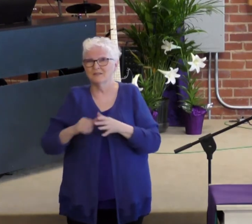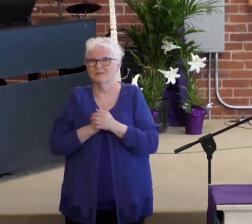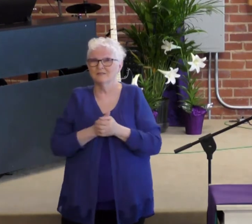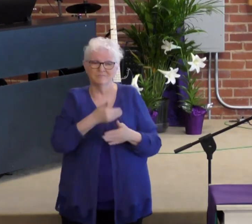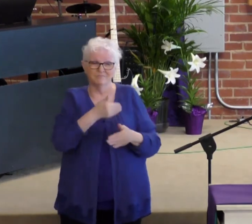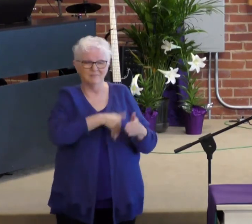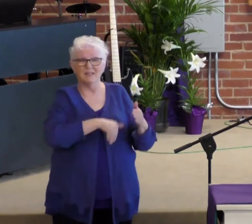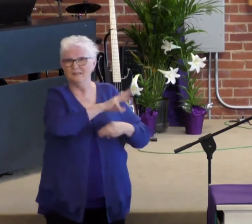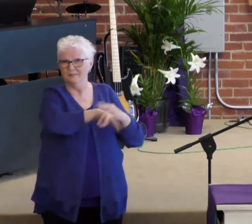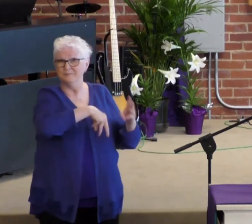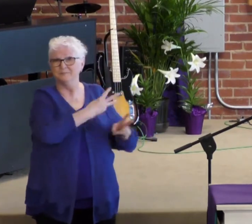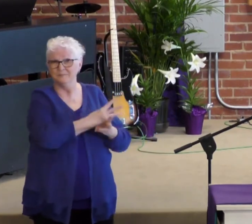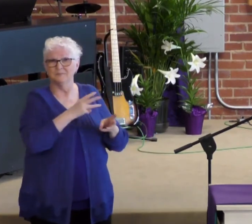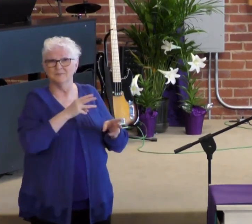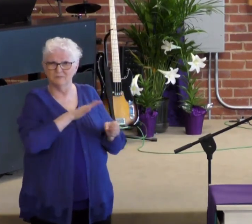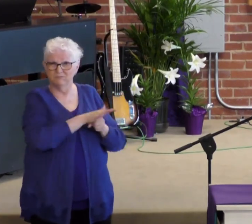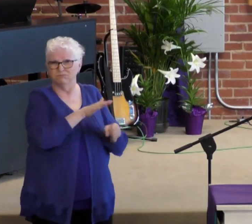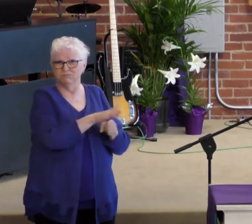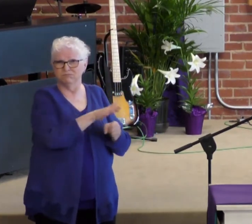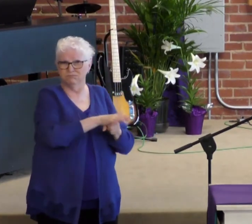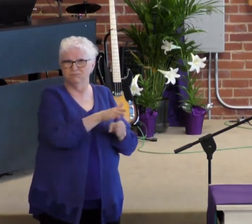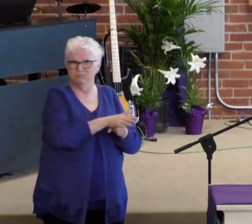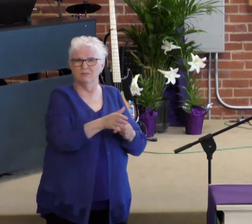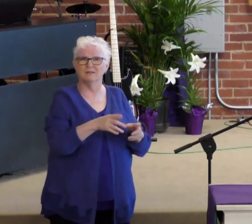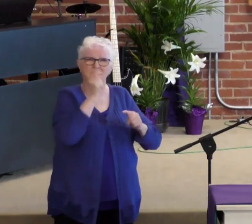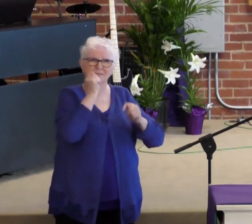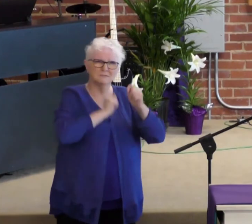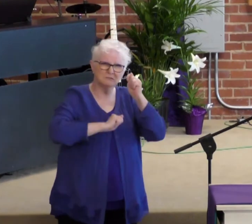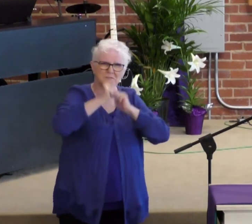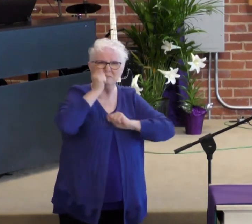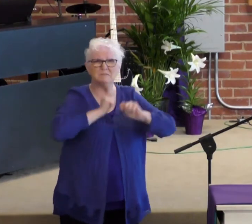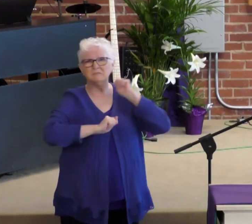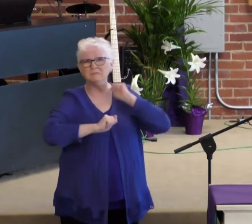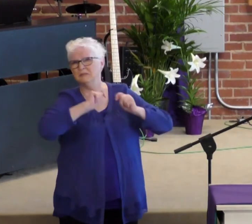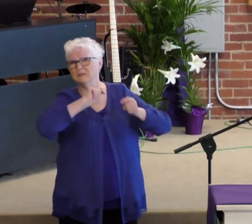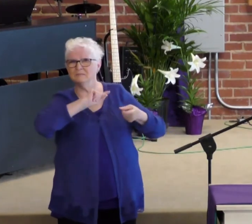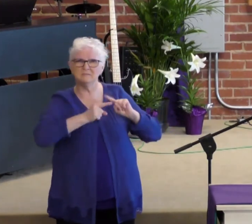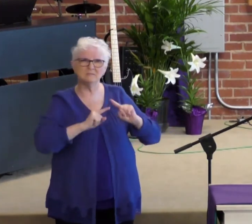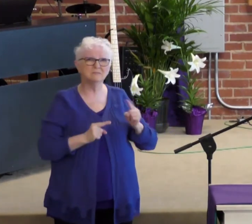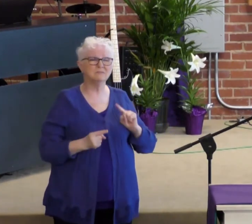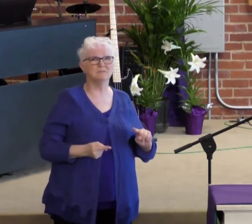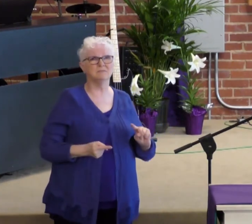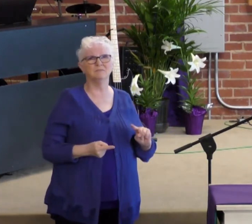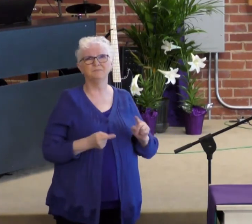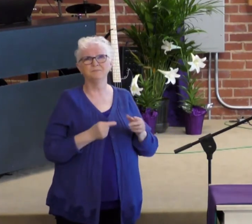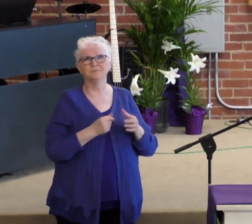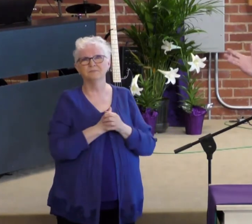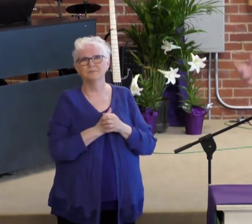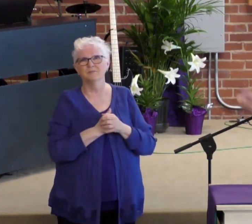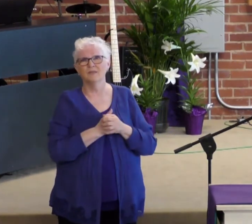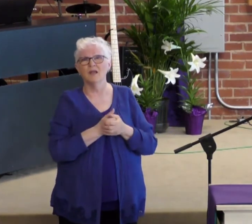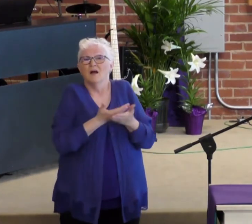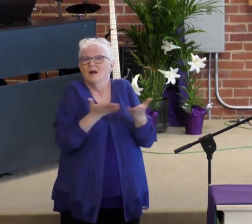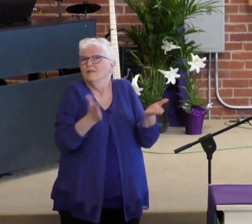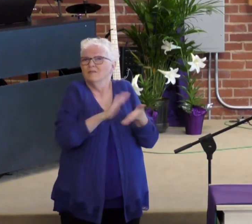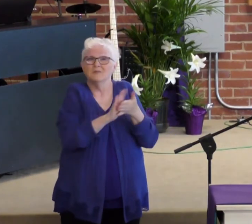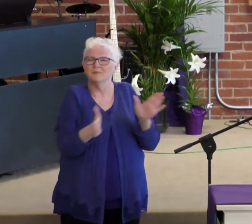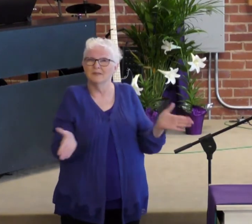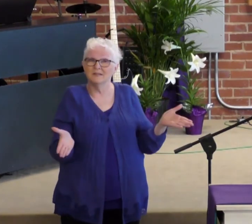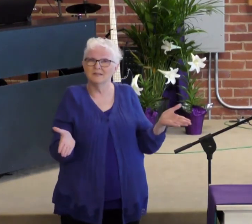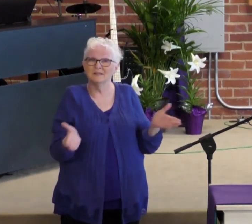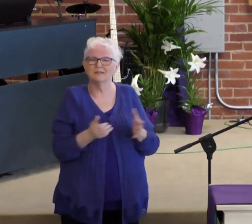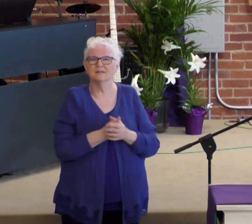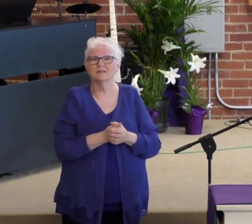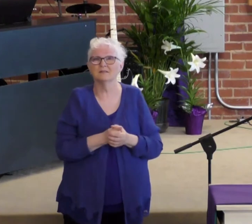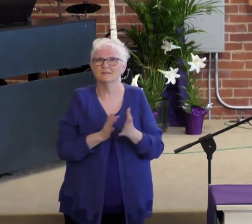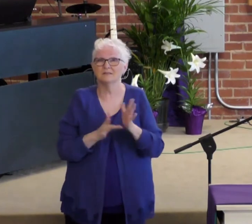world that is so filled with tragedy and turmoil and pain and fear, offer peace.